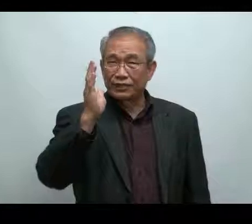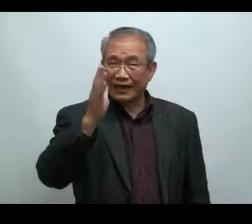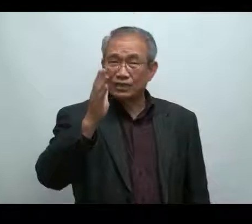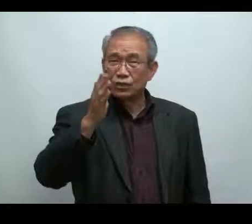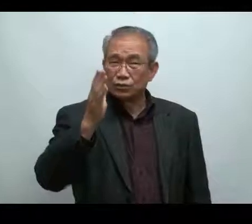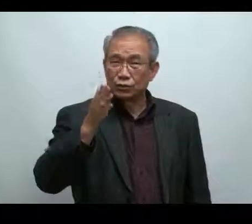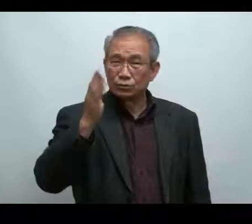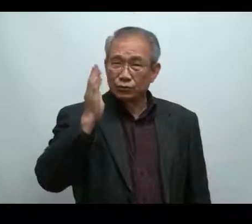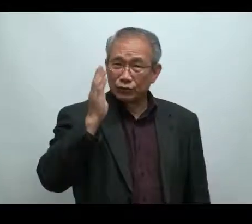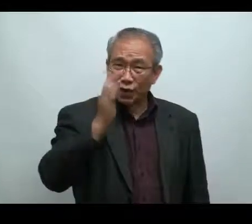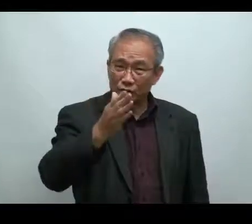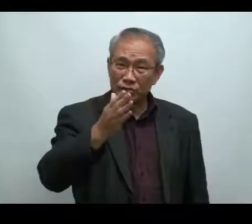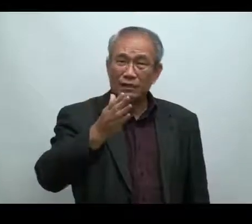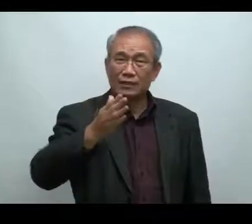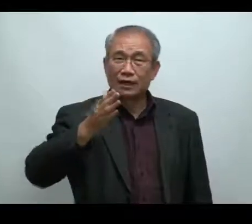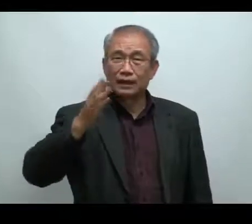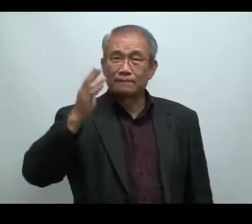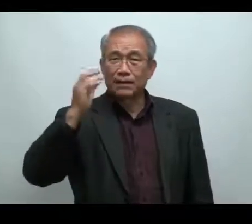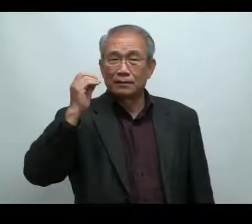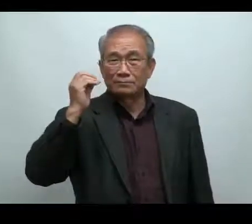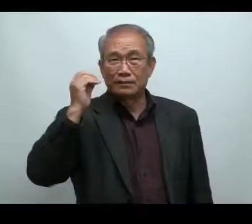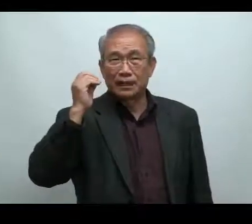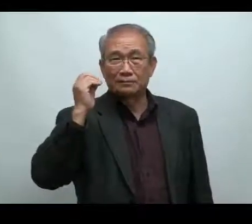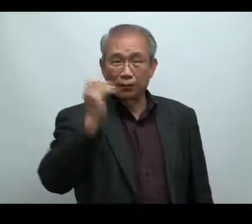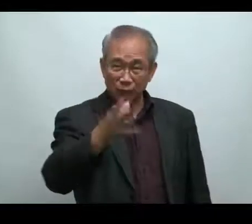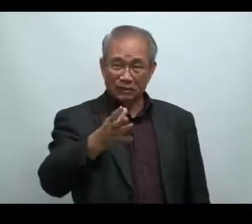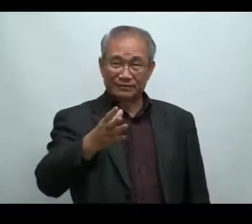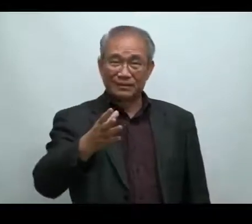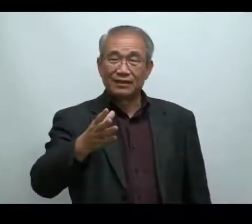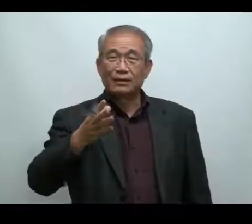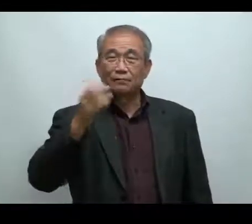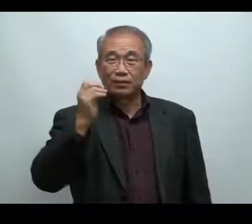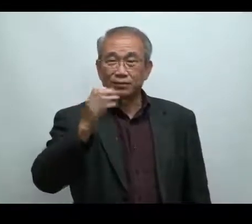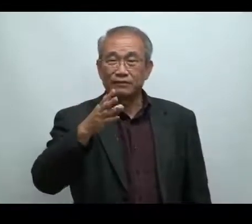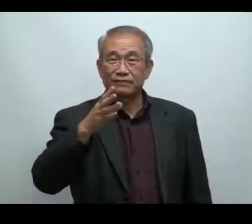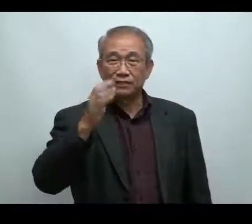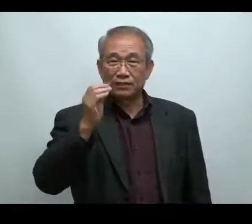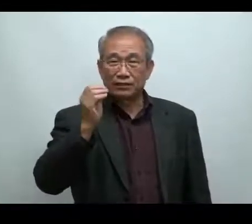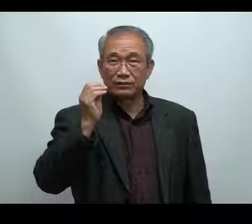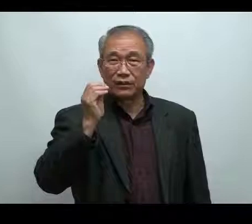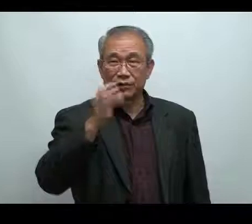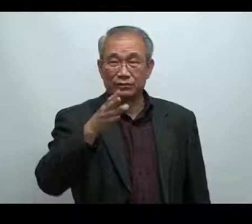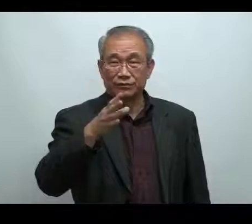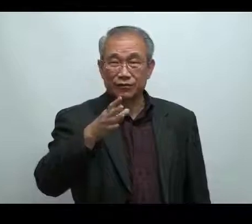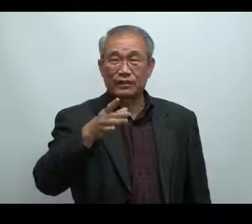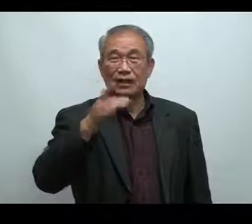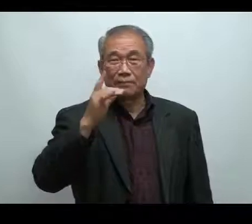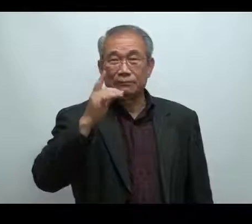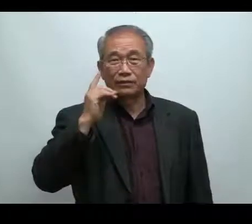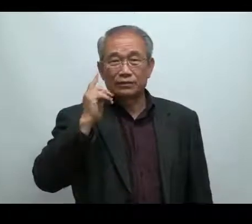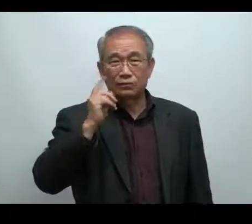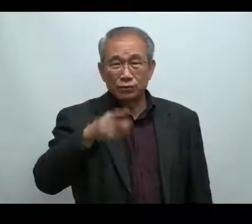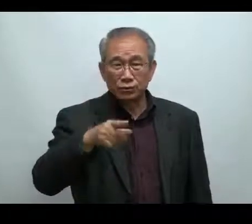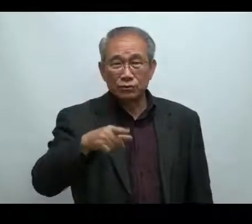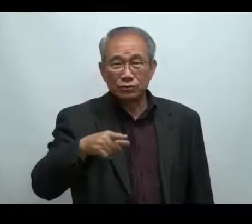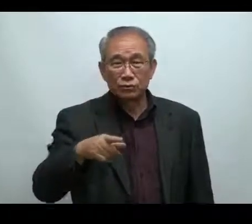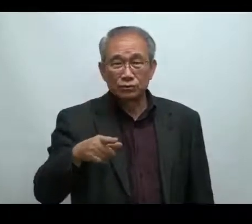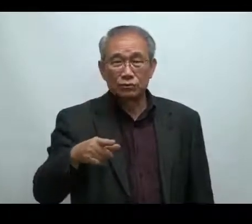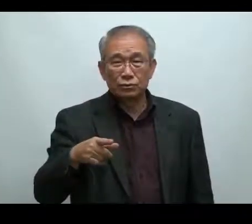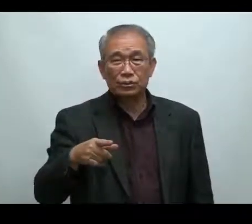light so it would not be a plosive. Plosive is going to hurt your voice, but we do use